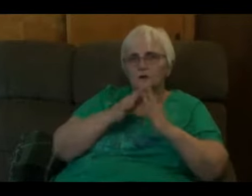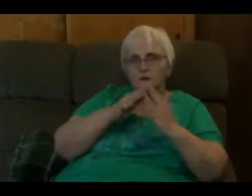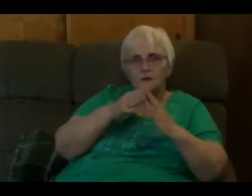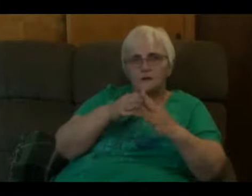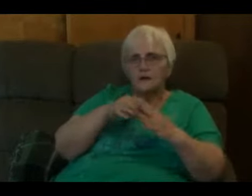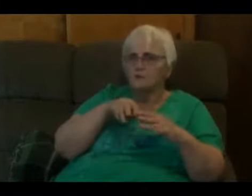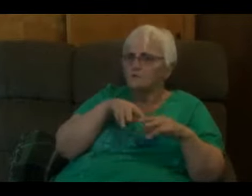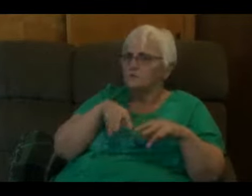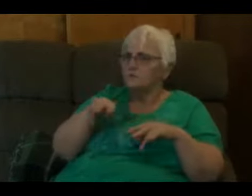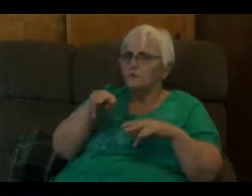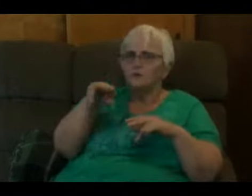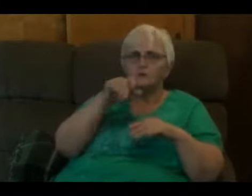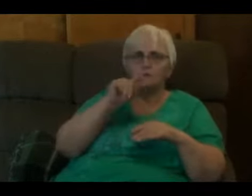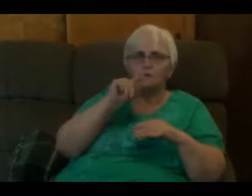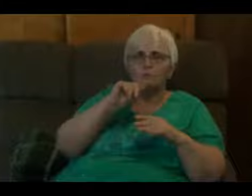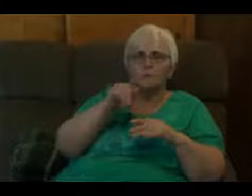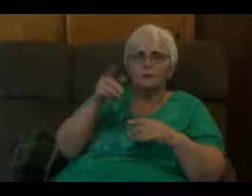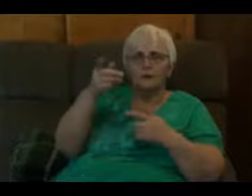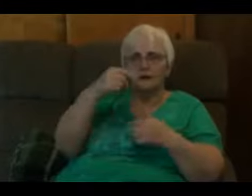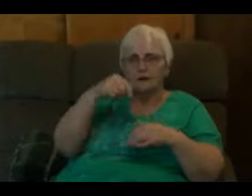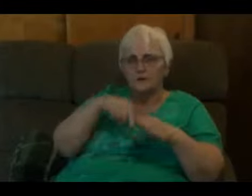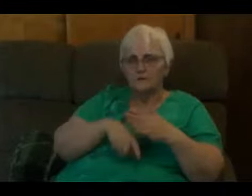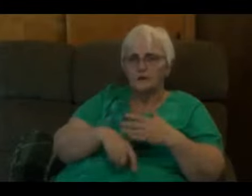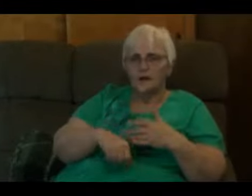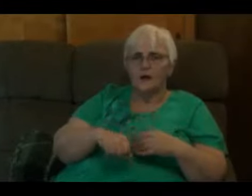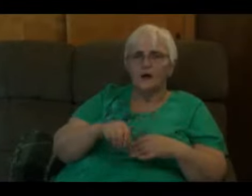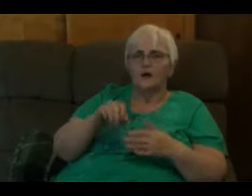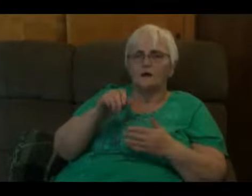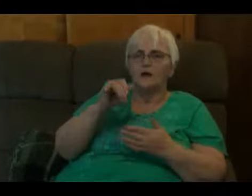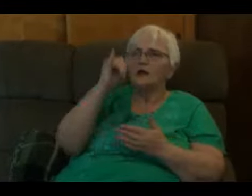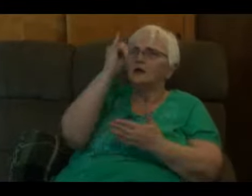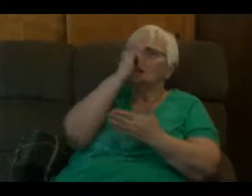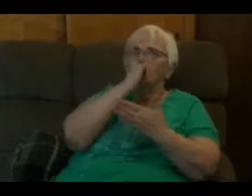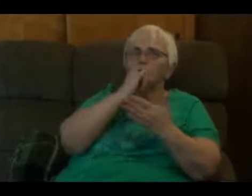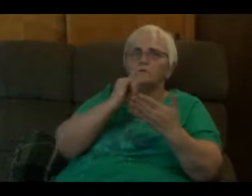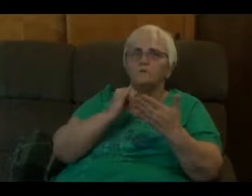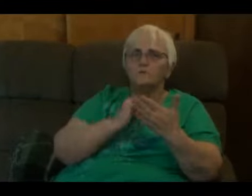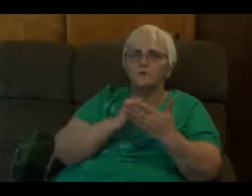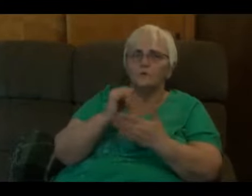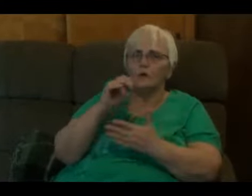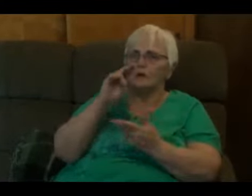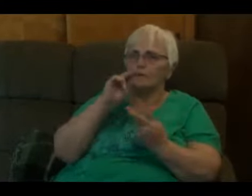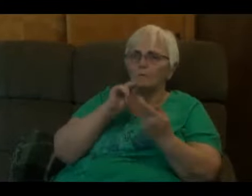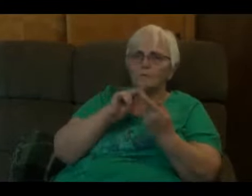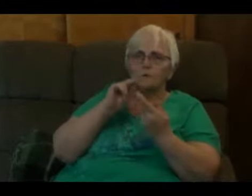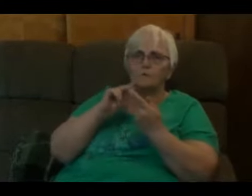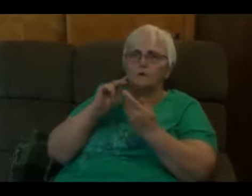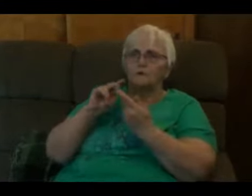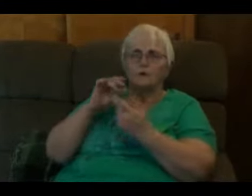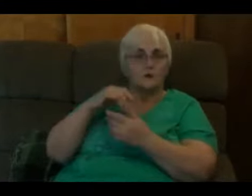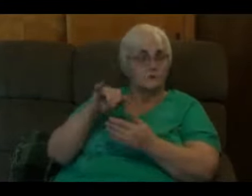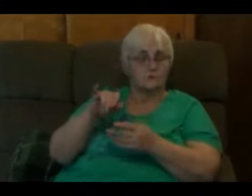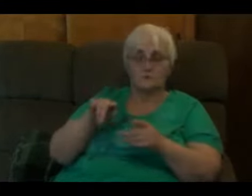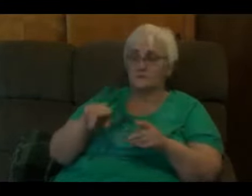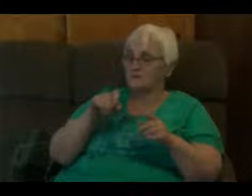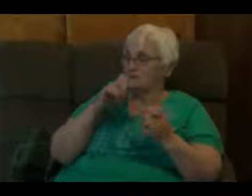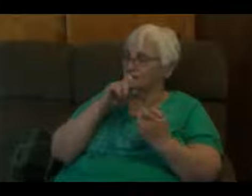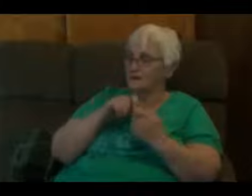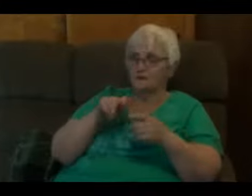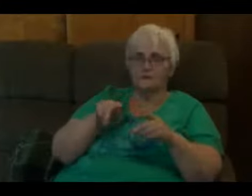for 20 minutes, came down and sketched it. And that look like New York City. This kid with